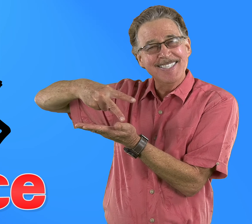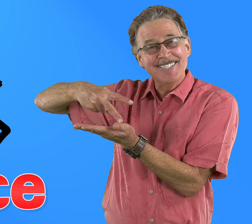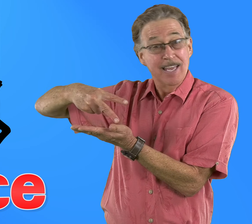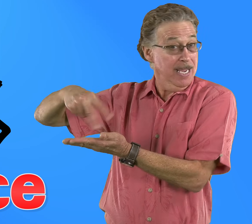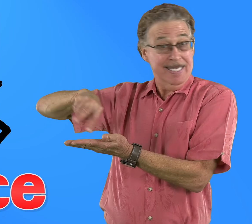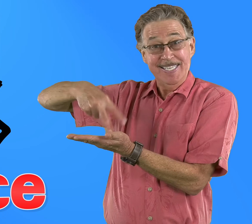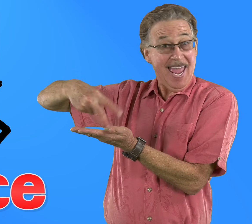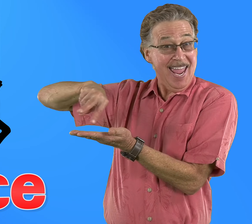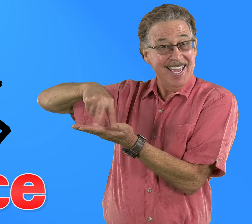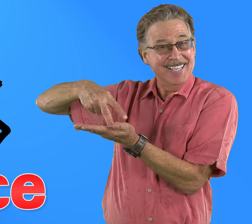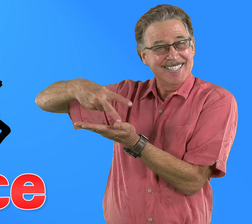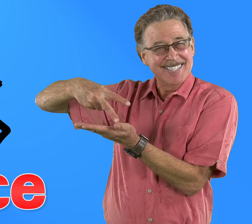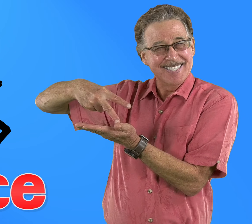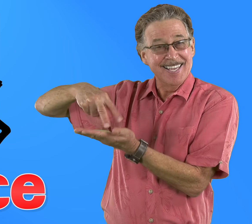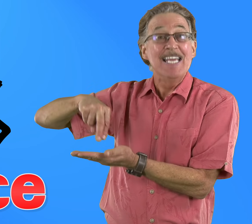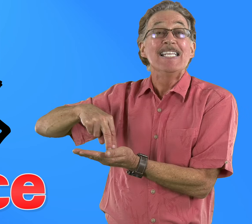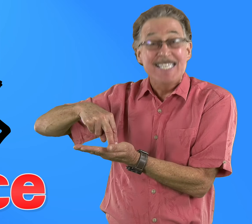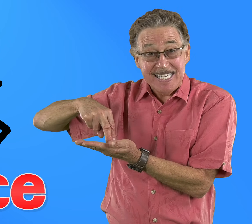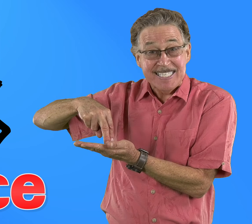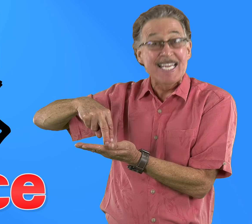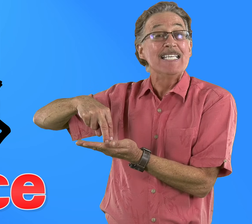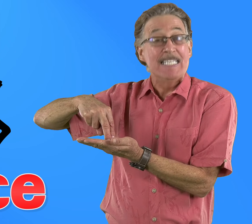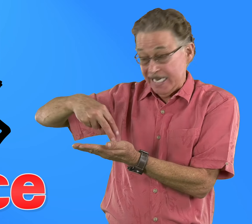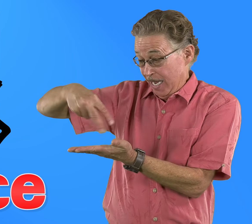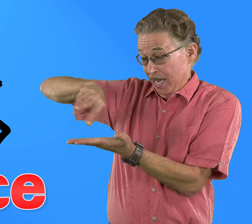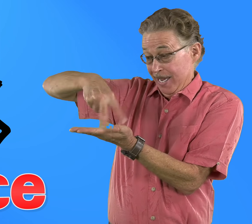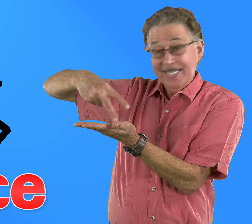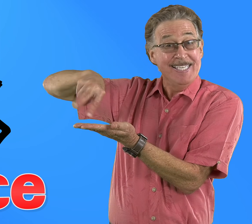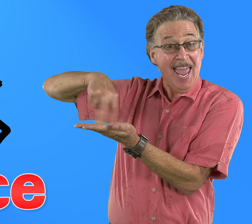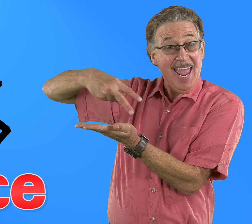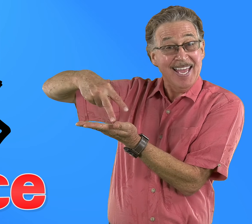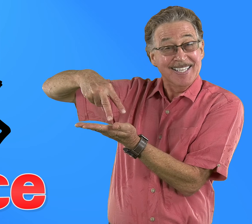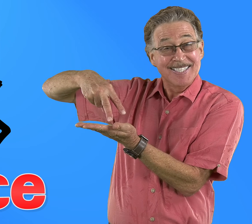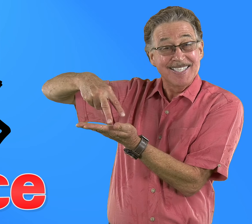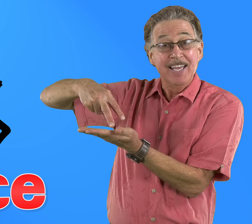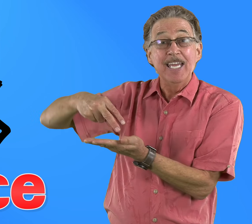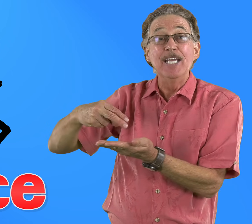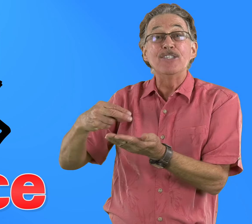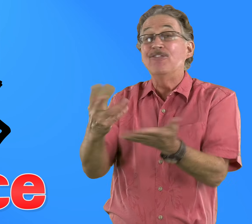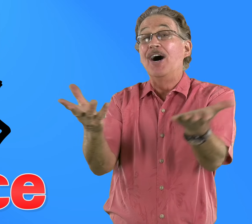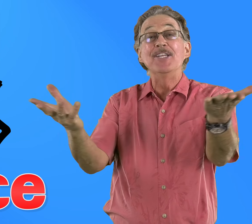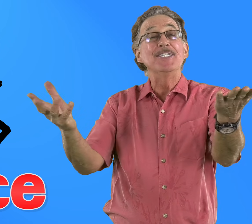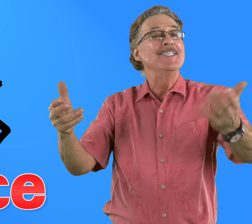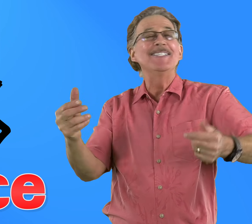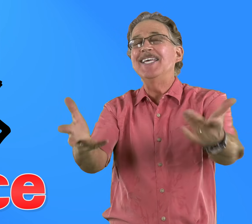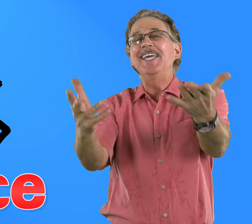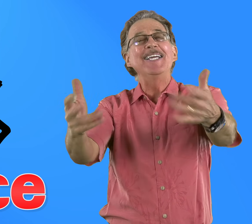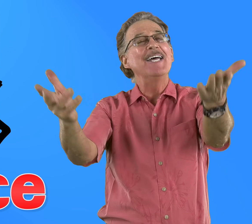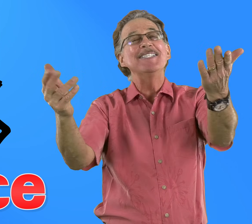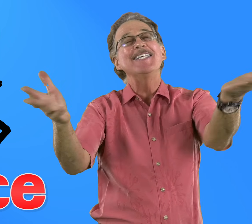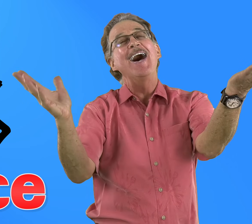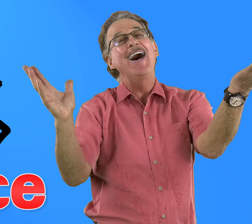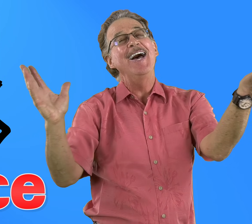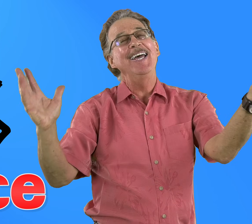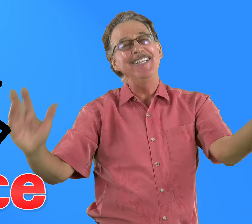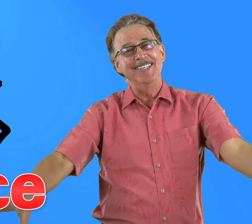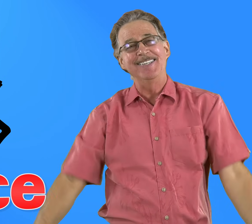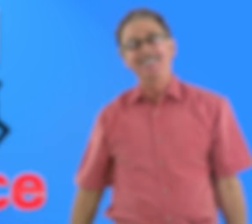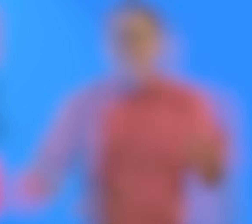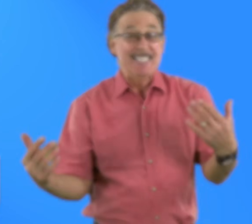Dance. Dance. D says D. Dance. It's fun to sing and sign.